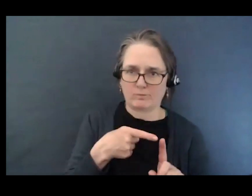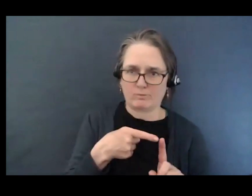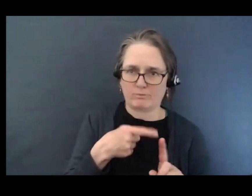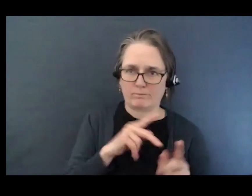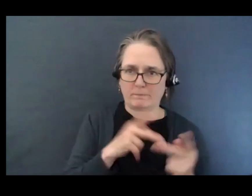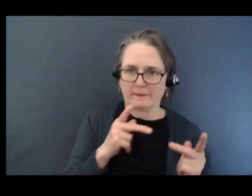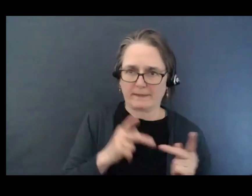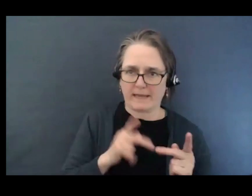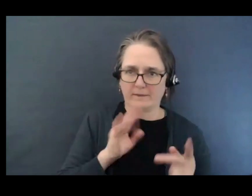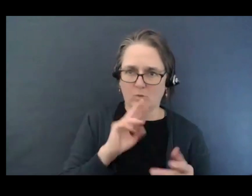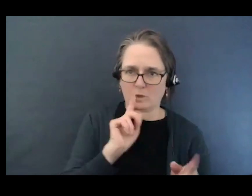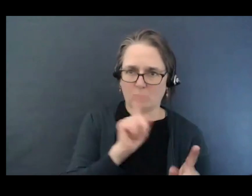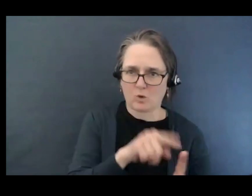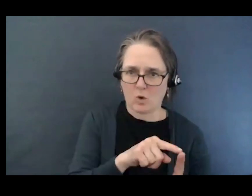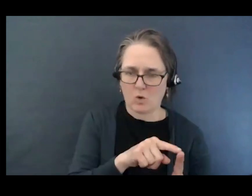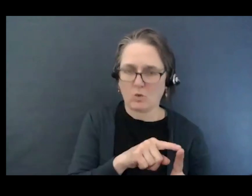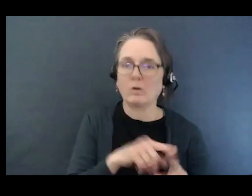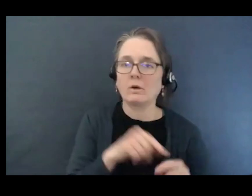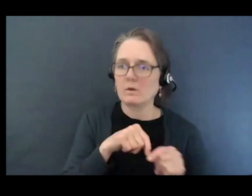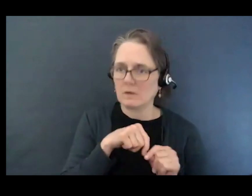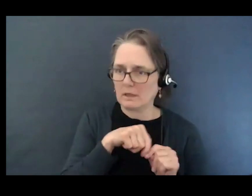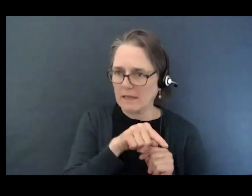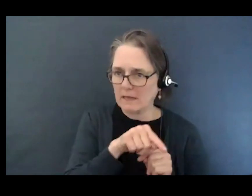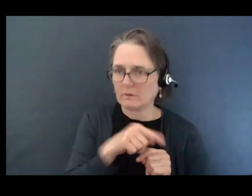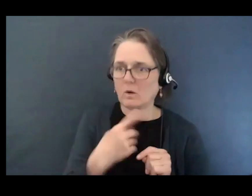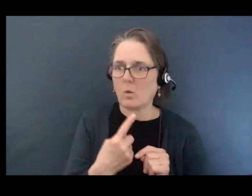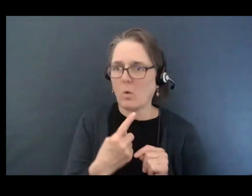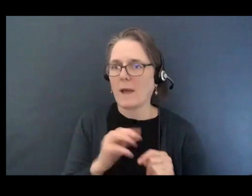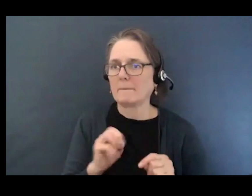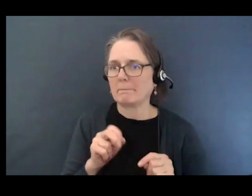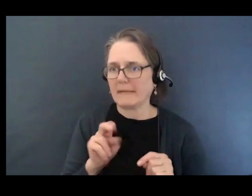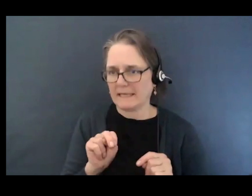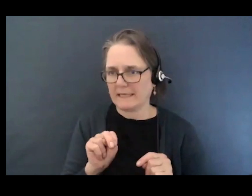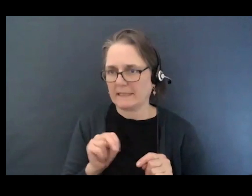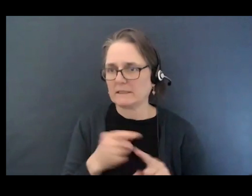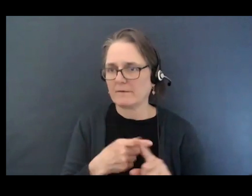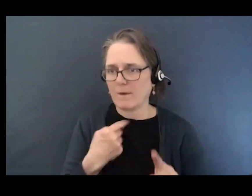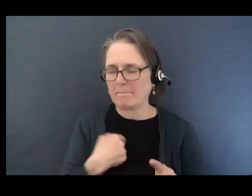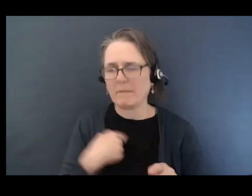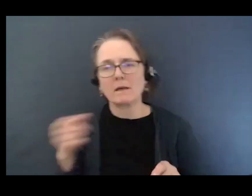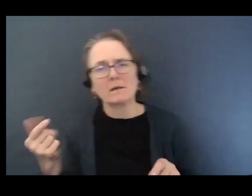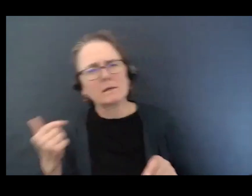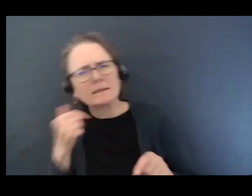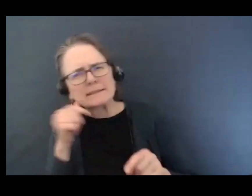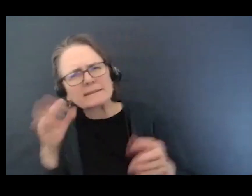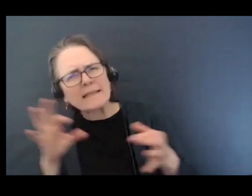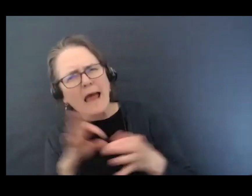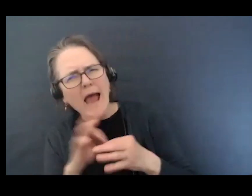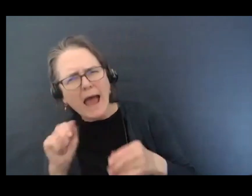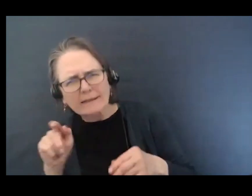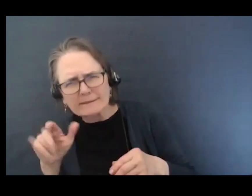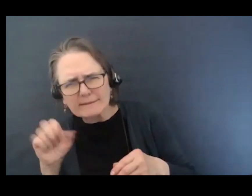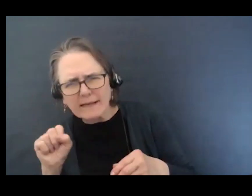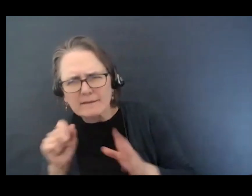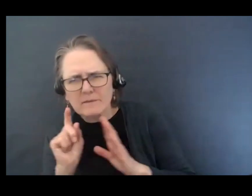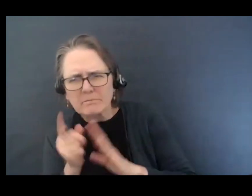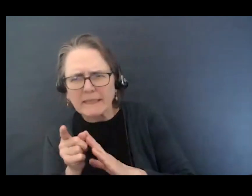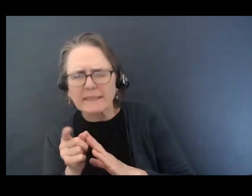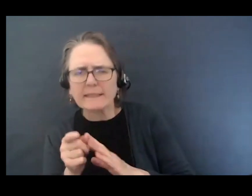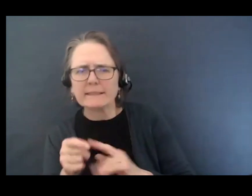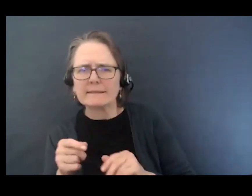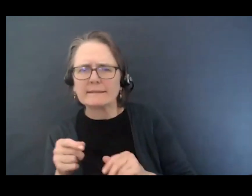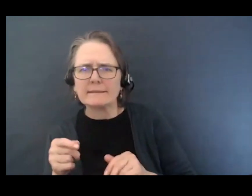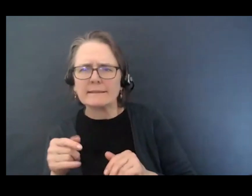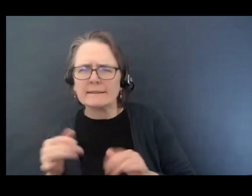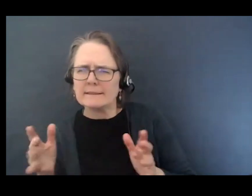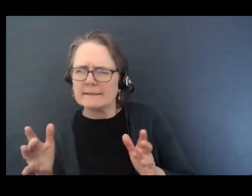Okay. Um, Access minutes. yeah, access Connection utils minutes. maybe. Sort of. So, but this is the average, so it's not